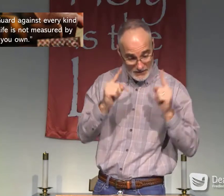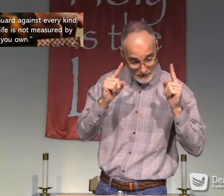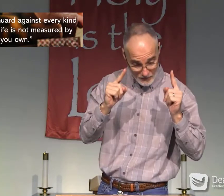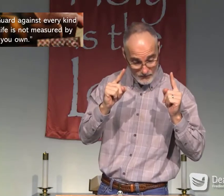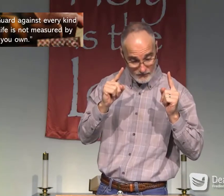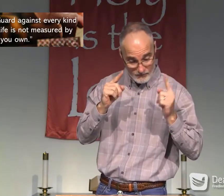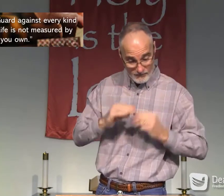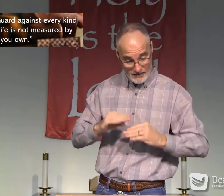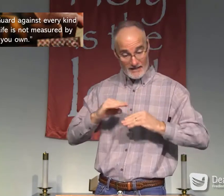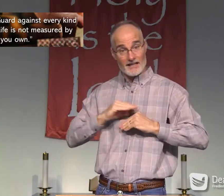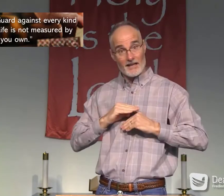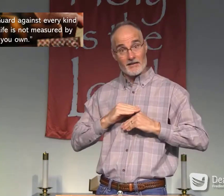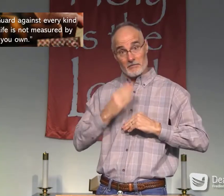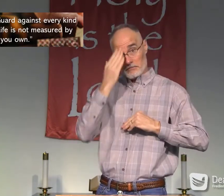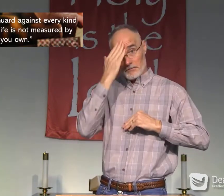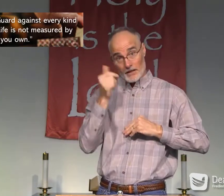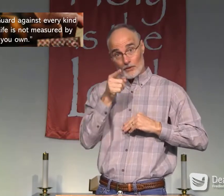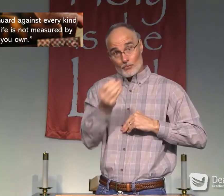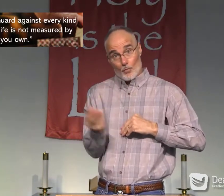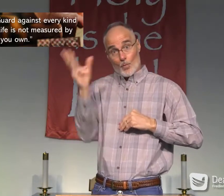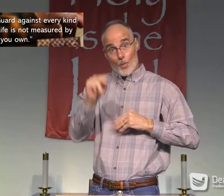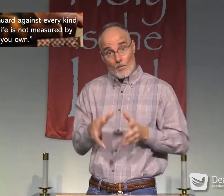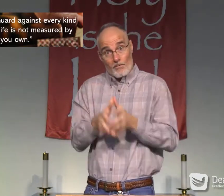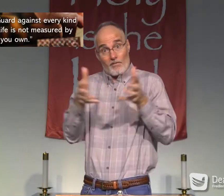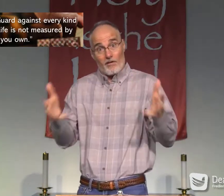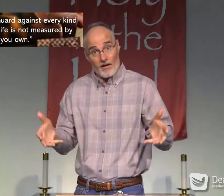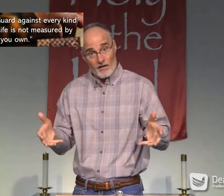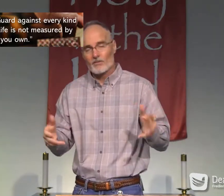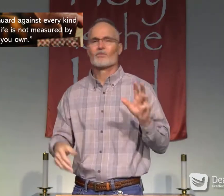Life is not measured by how much you own.